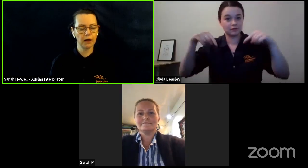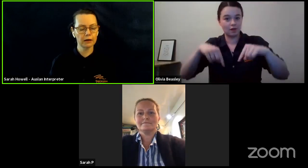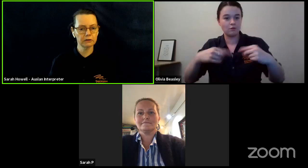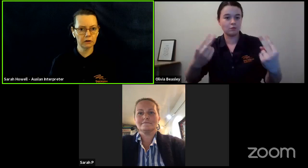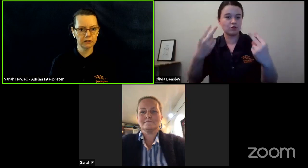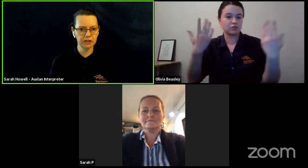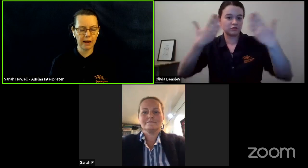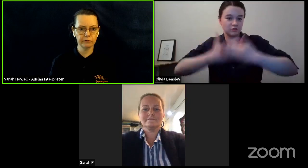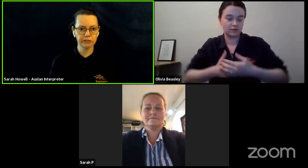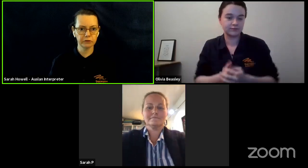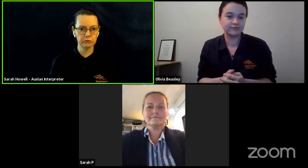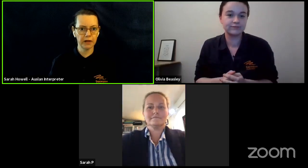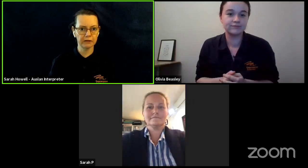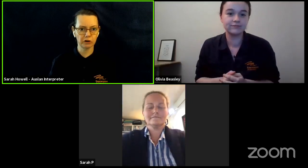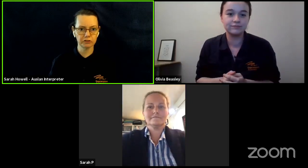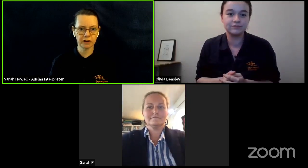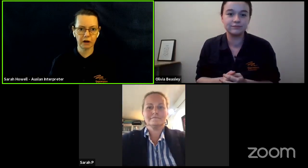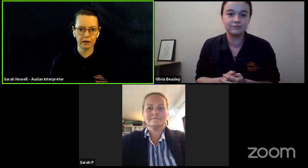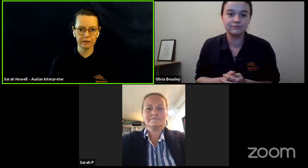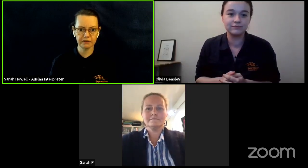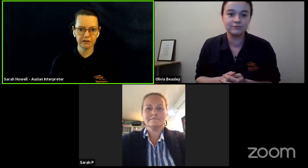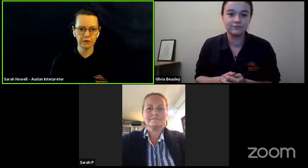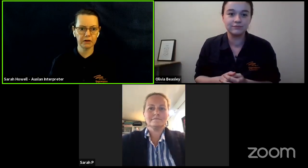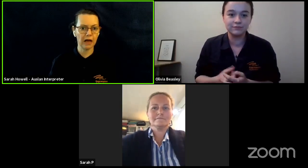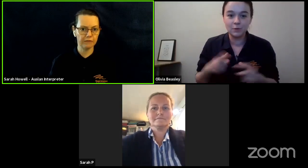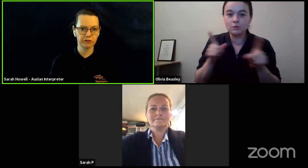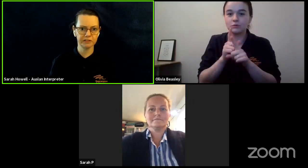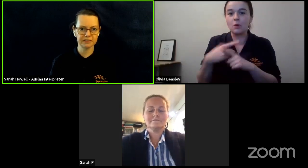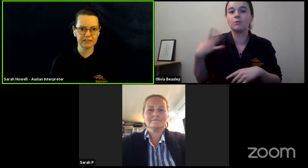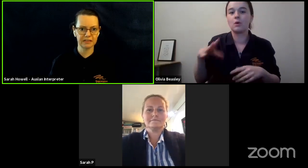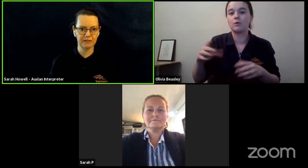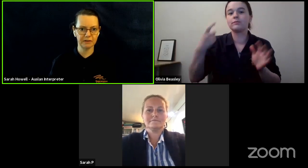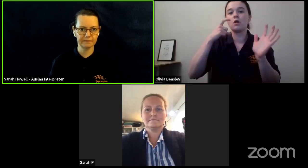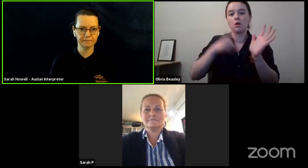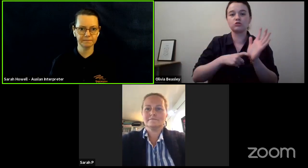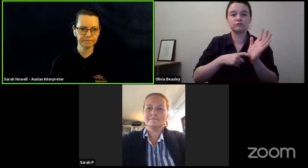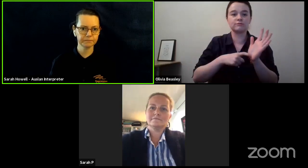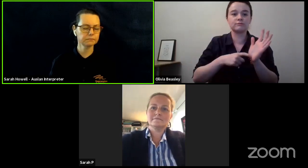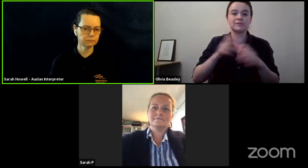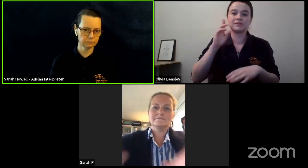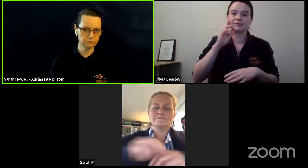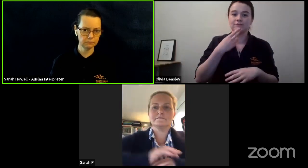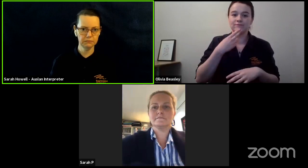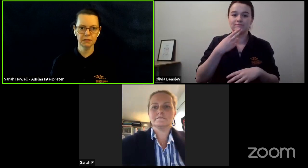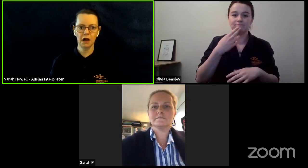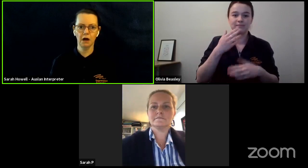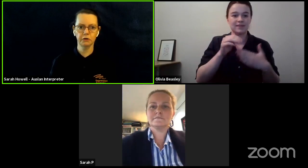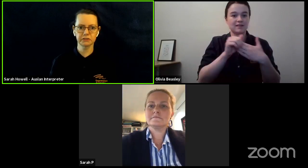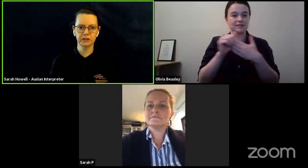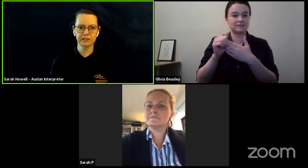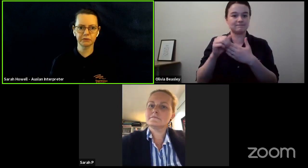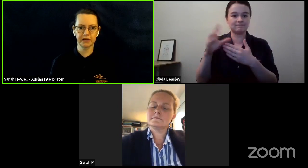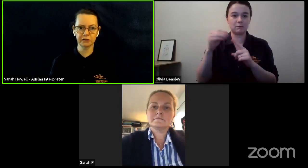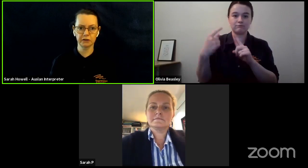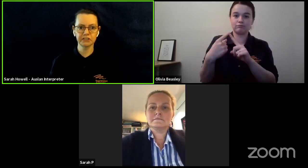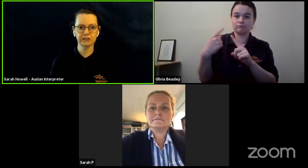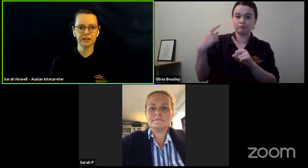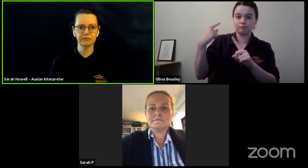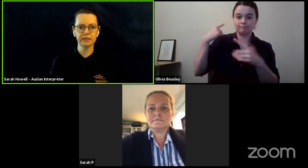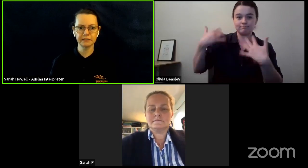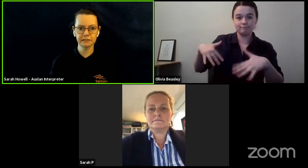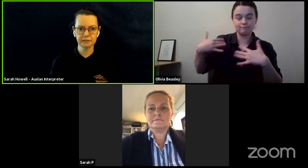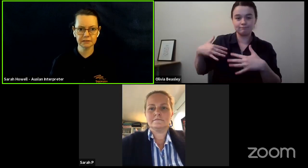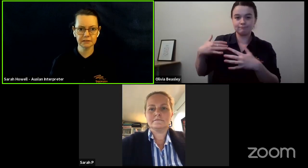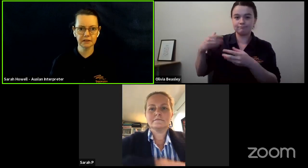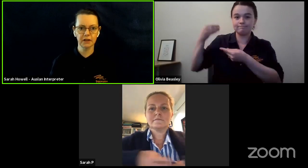also acknowledge Aboriginal and Torres Strait Islanders who have joined us this evening. I would also like to acknowledge our